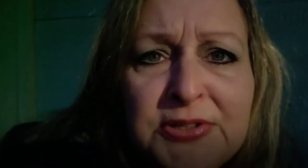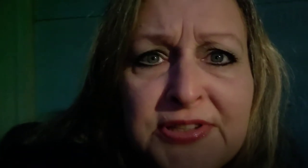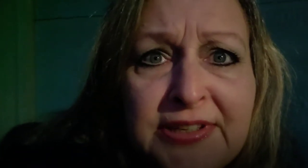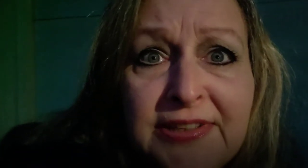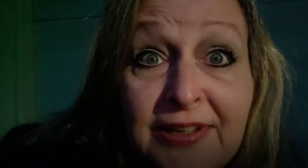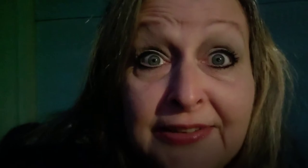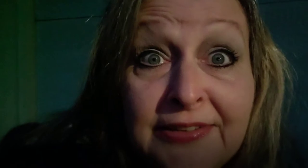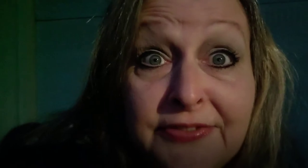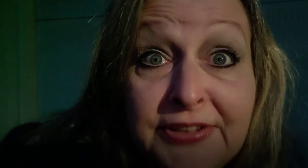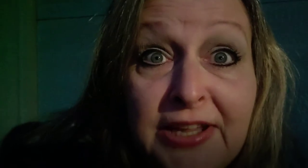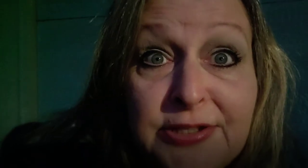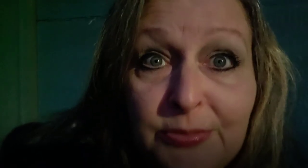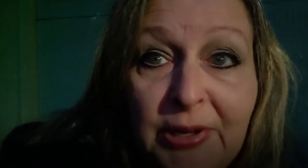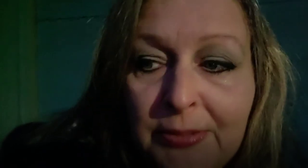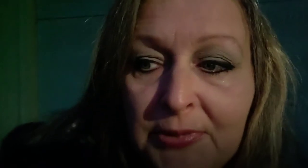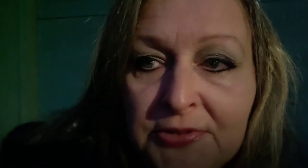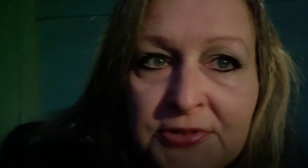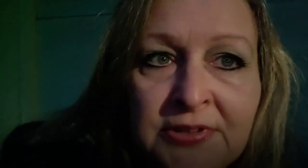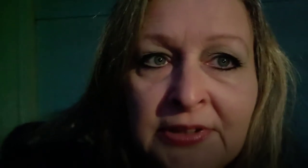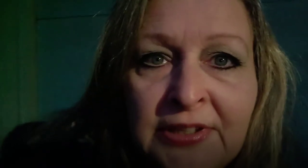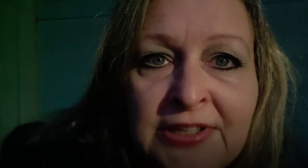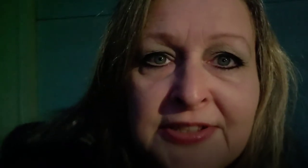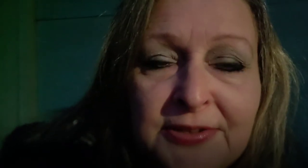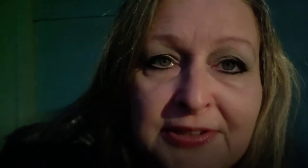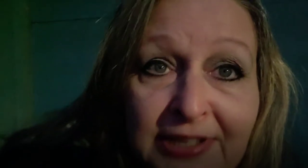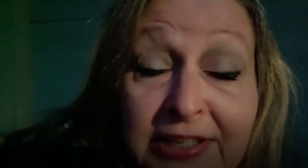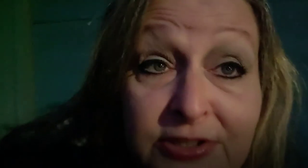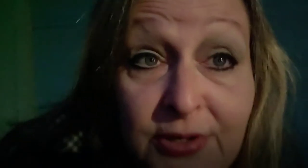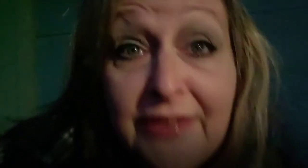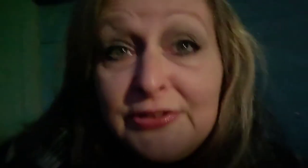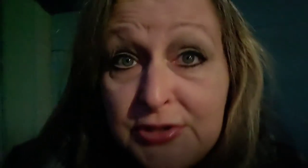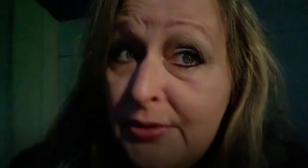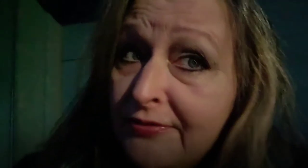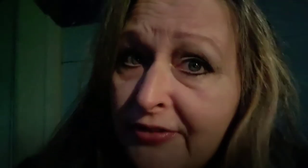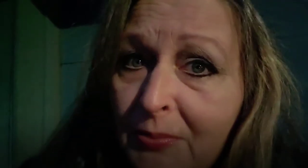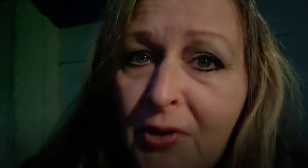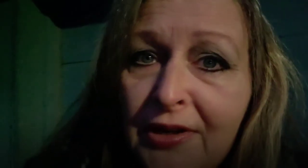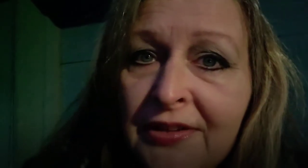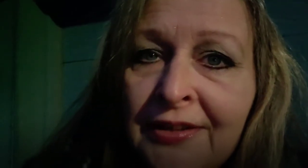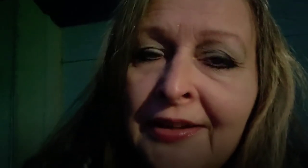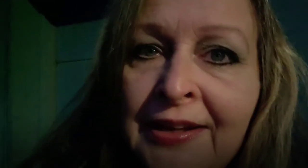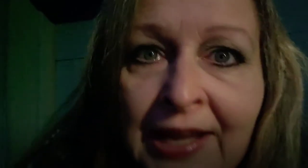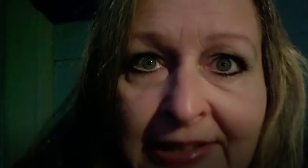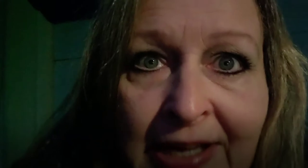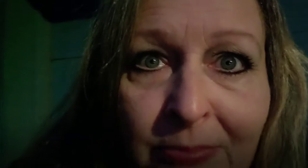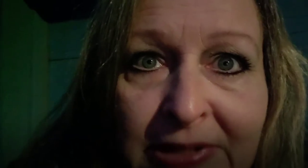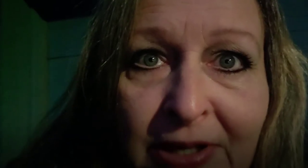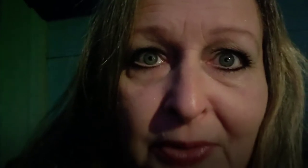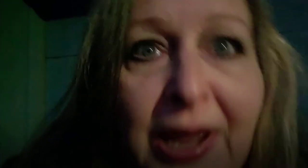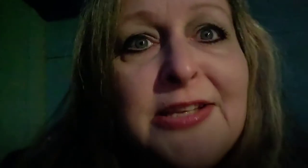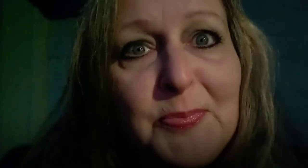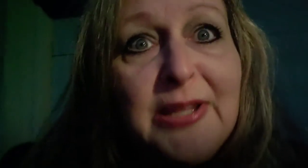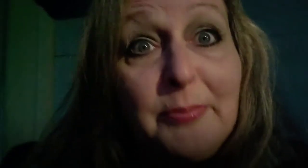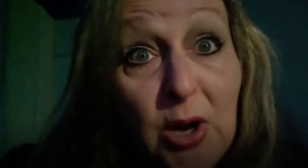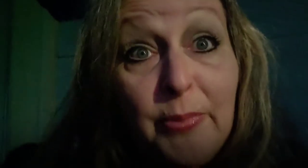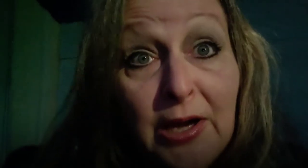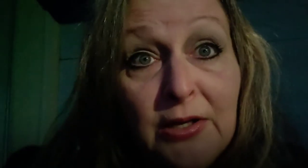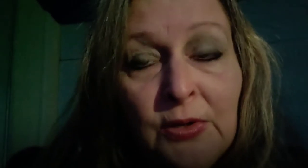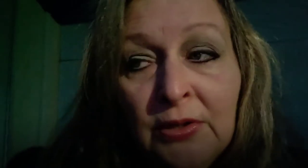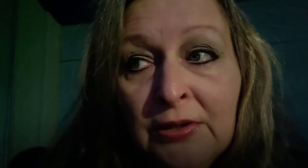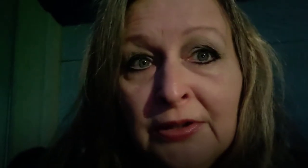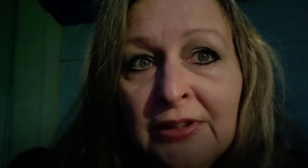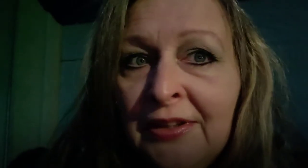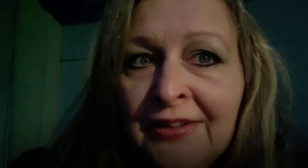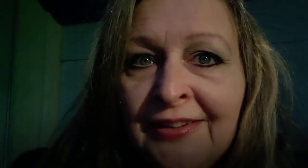necessary personnel identification papers so that they can travel to and from work and not be harassed by the